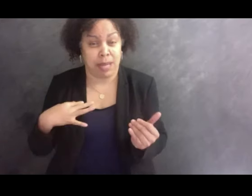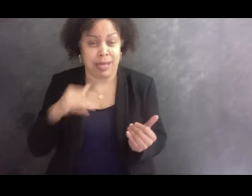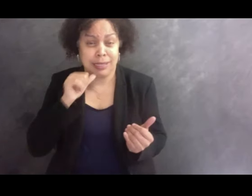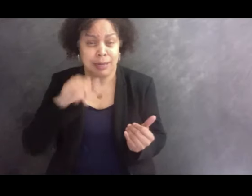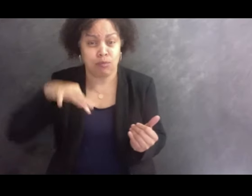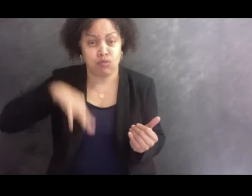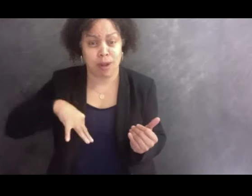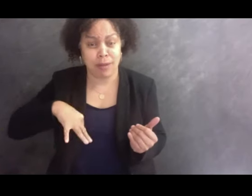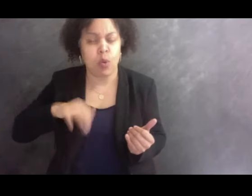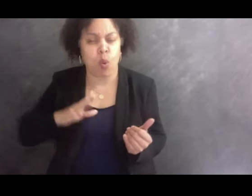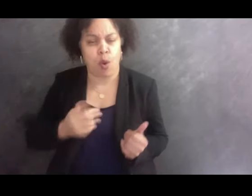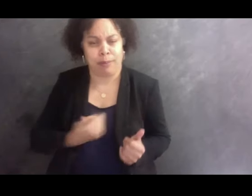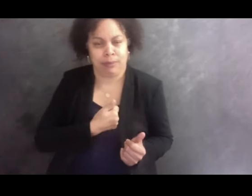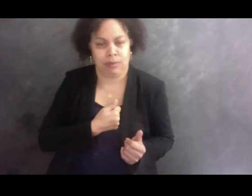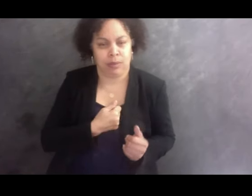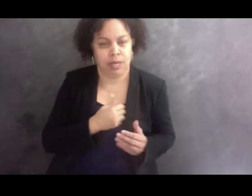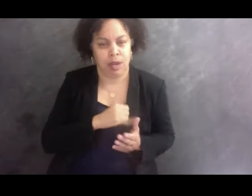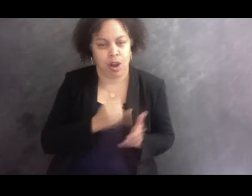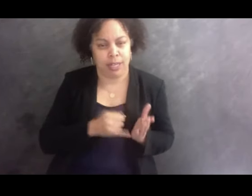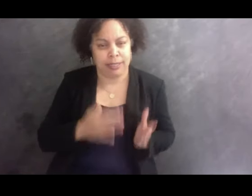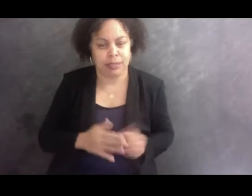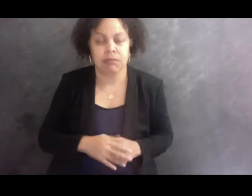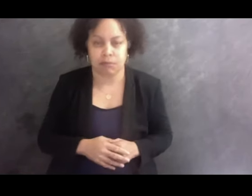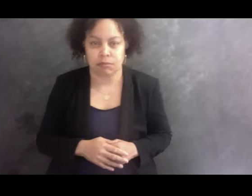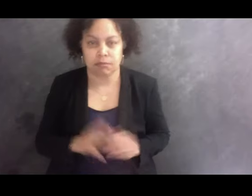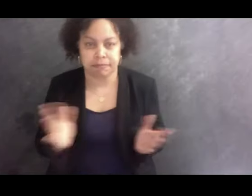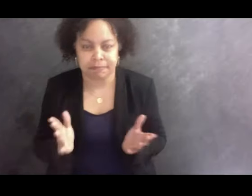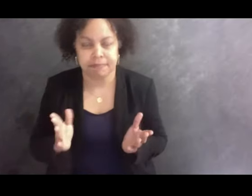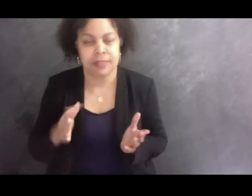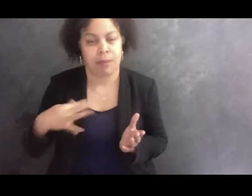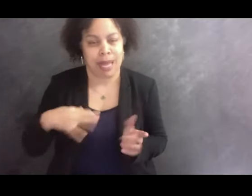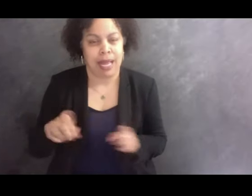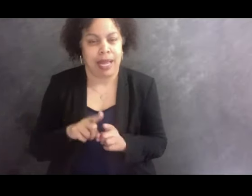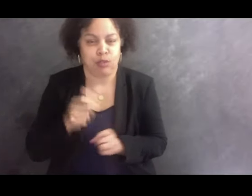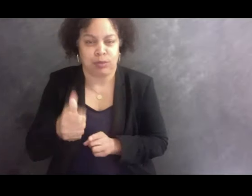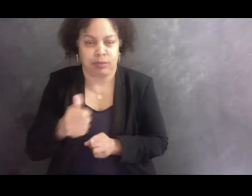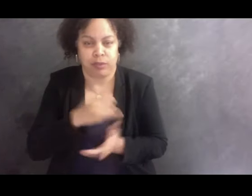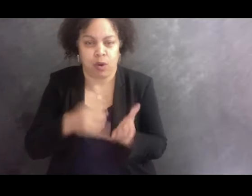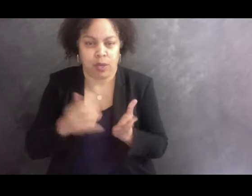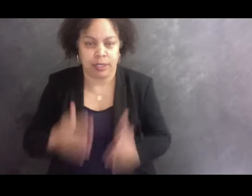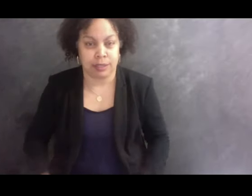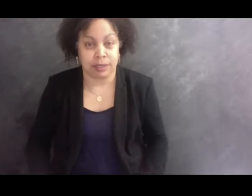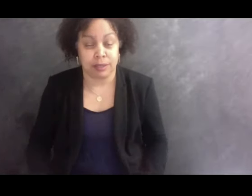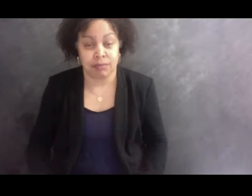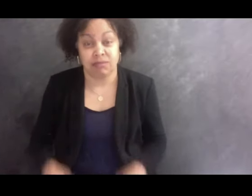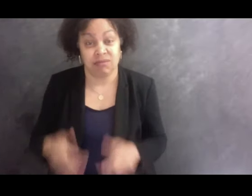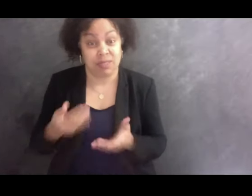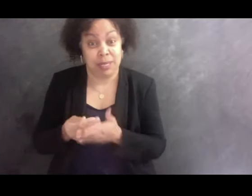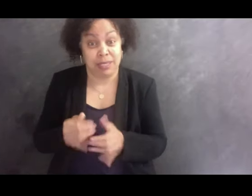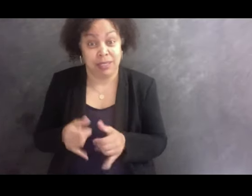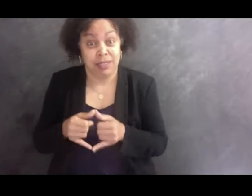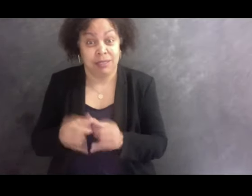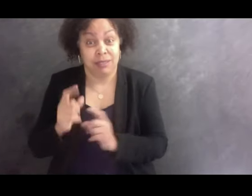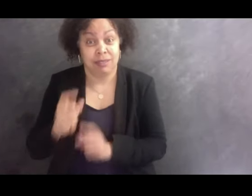personal artist? You should apply as a personal artist. The purpose of the Creative Capital Grant is to fund